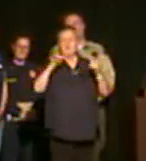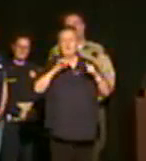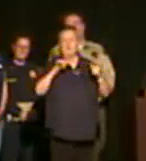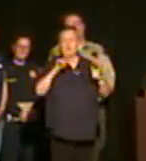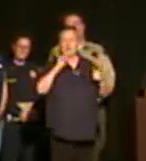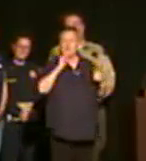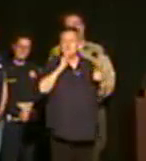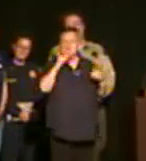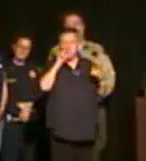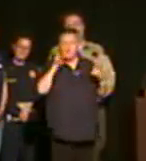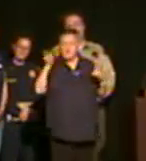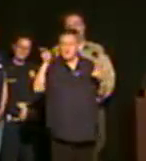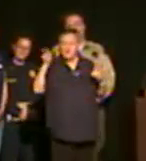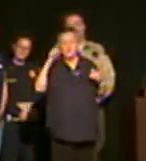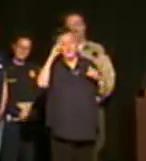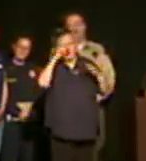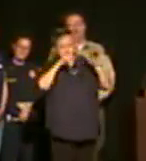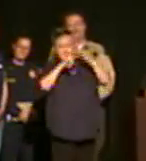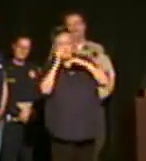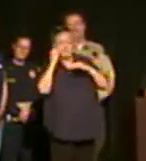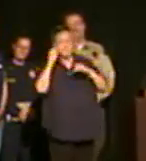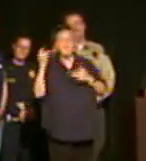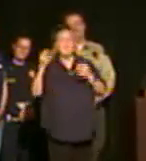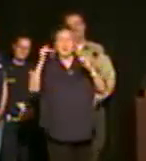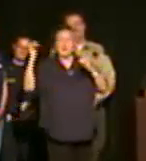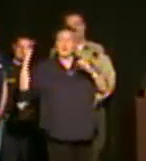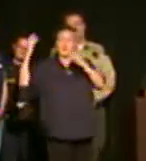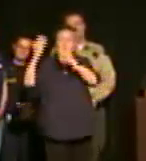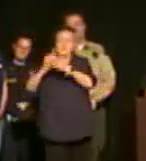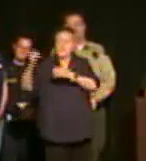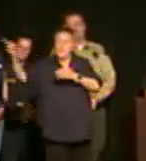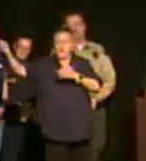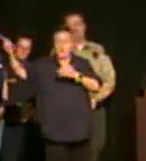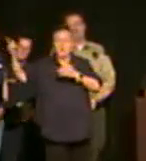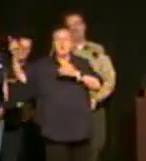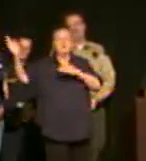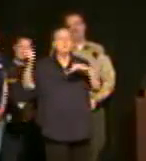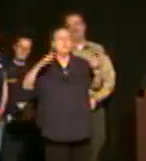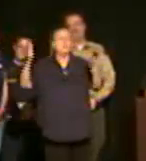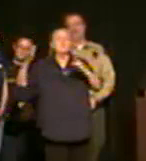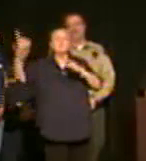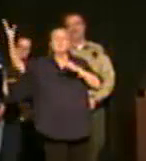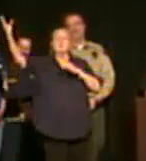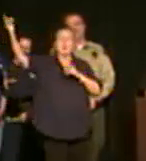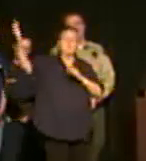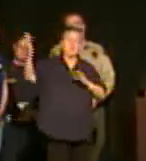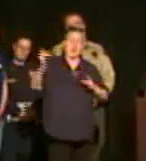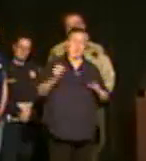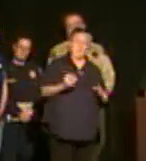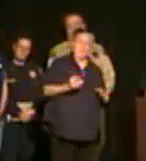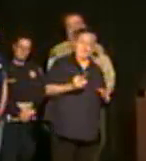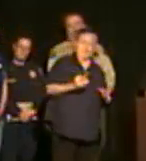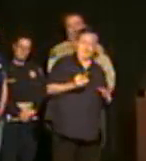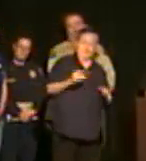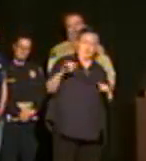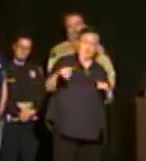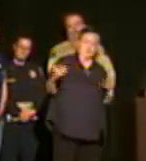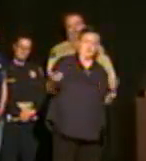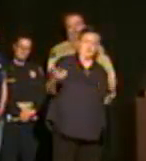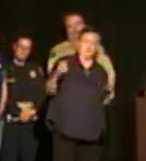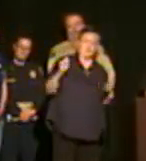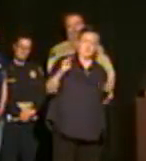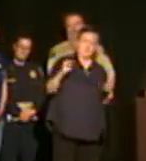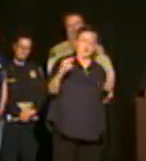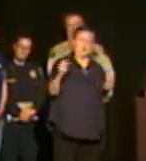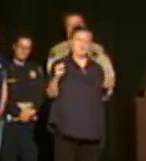you anticipating if the fire gets that far, the winds will come down and come all the way down to San Marcos